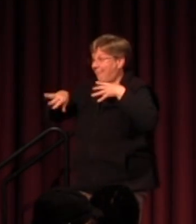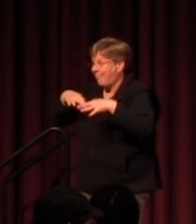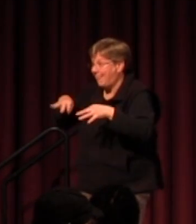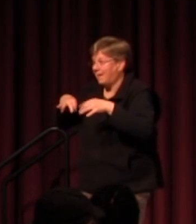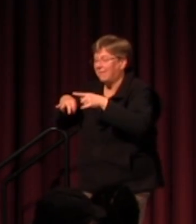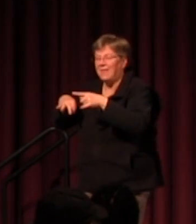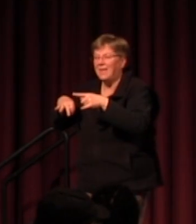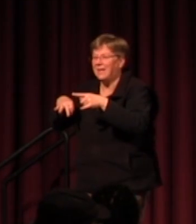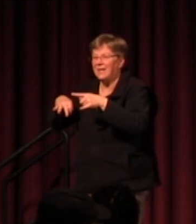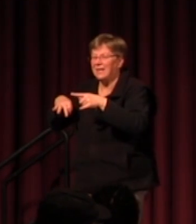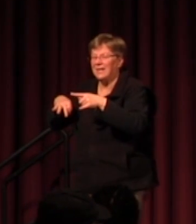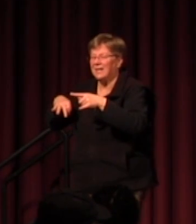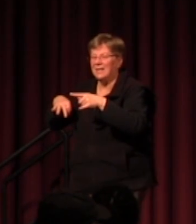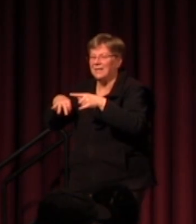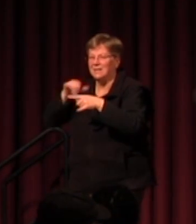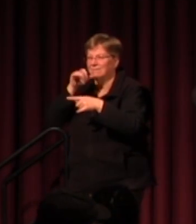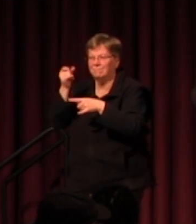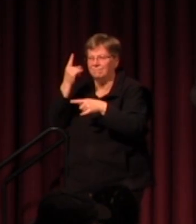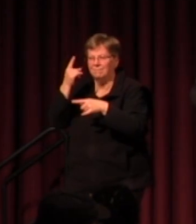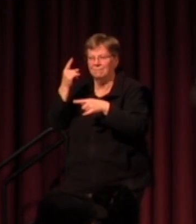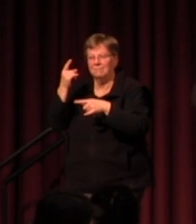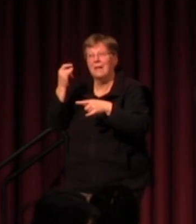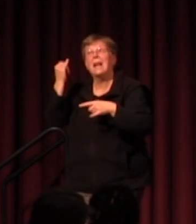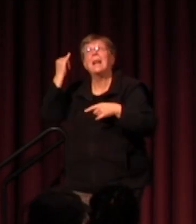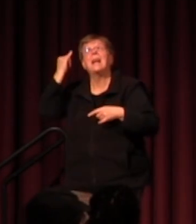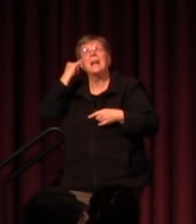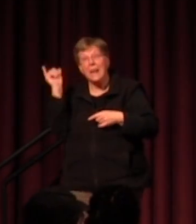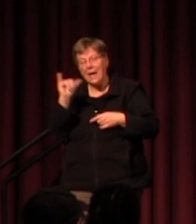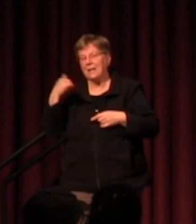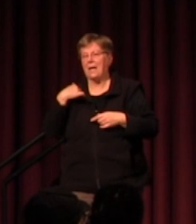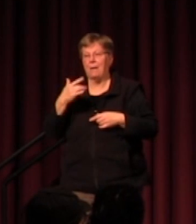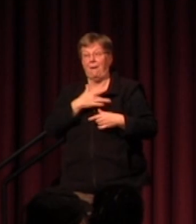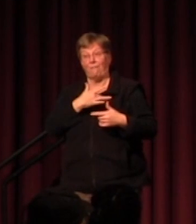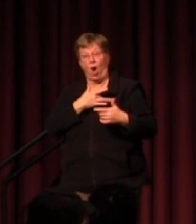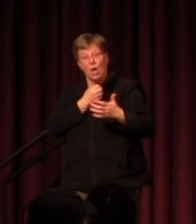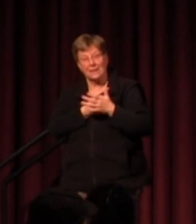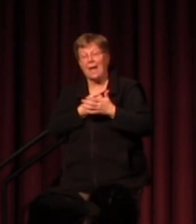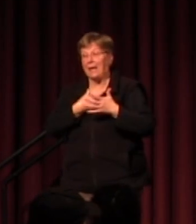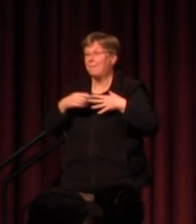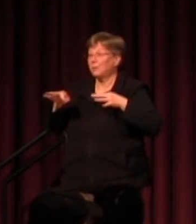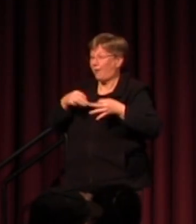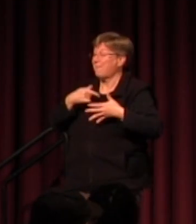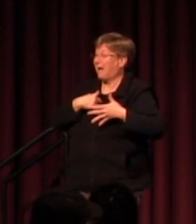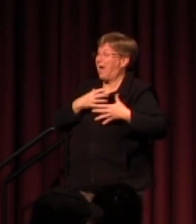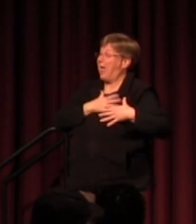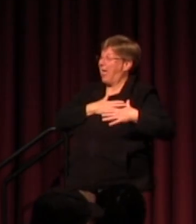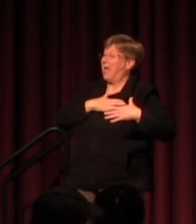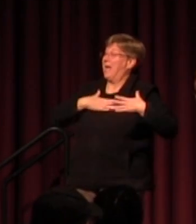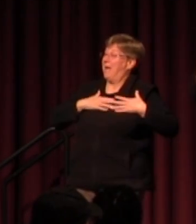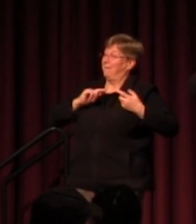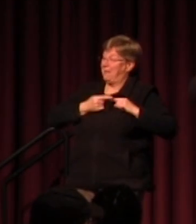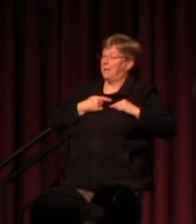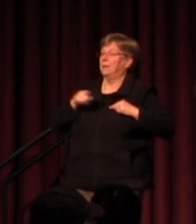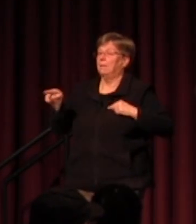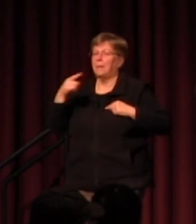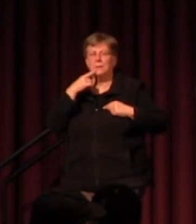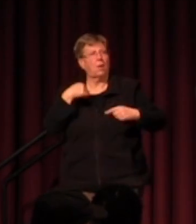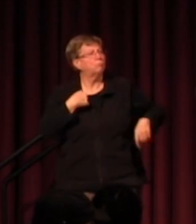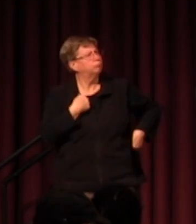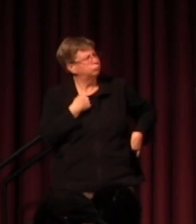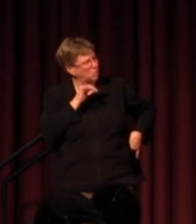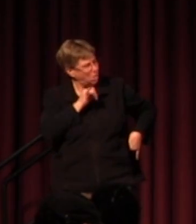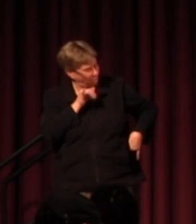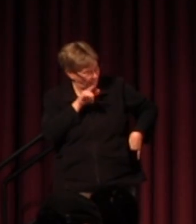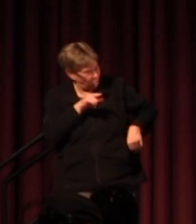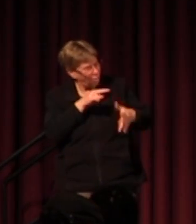She's like, it's like I'm having a heart attack and I'm describing the symptoms of my heart attack. And someone will say, well, I've never had a heart